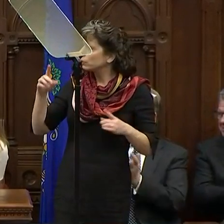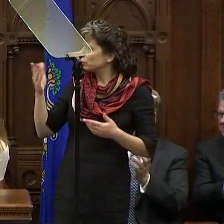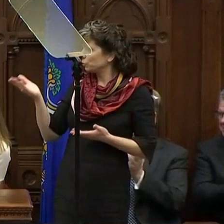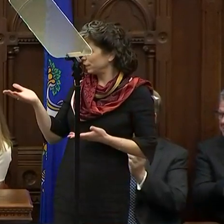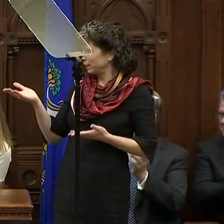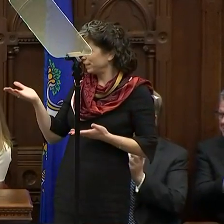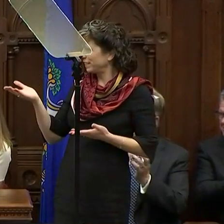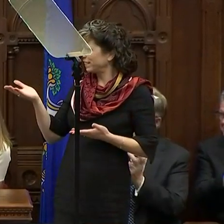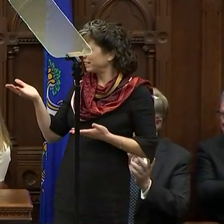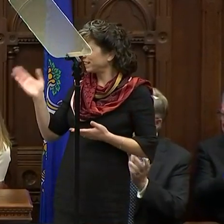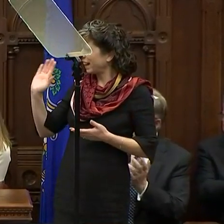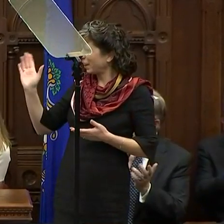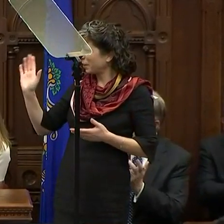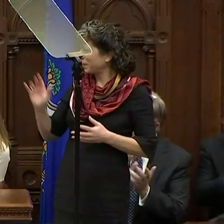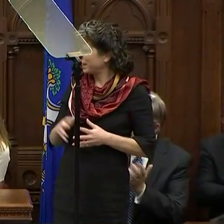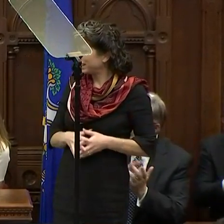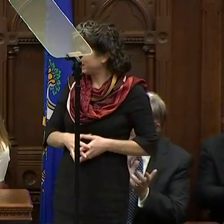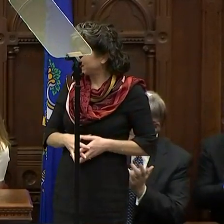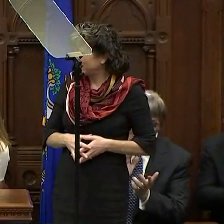There you are.